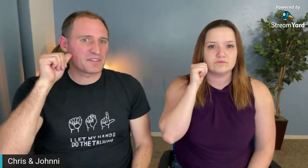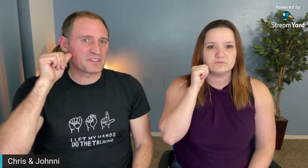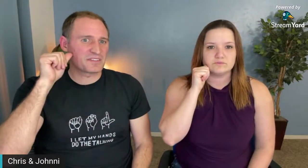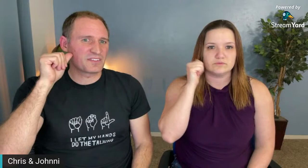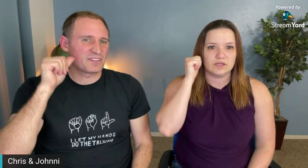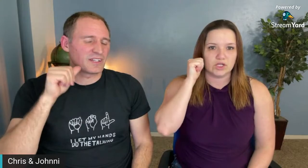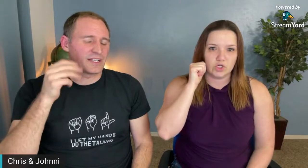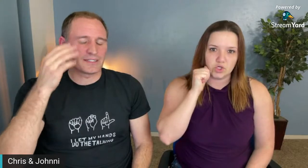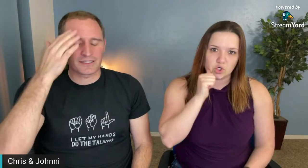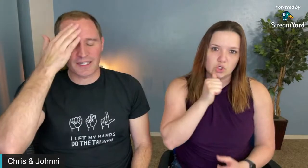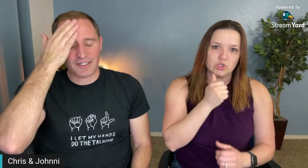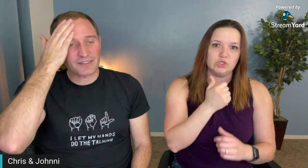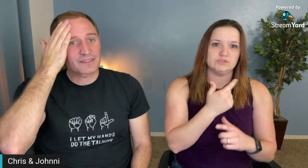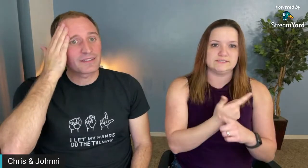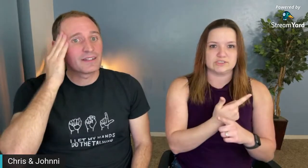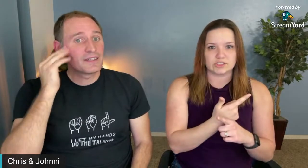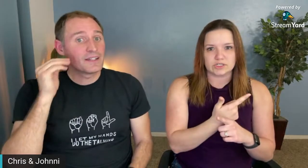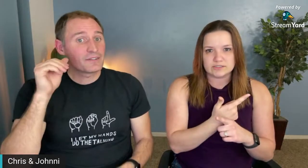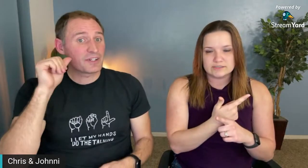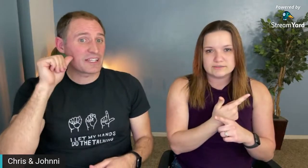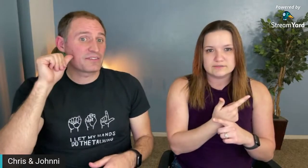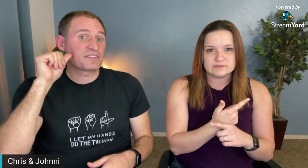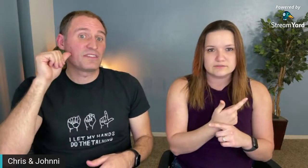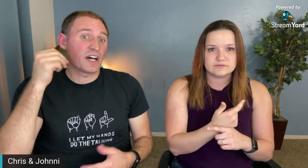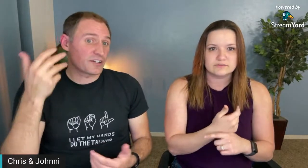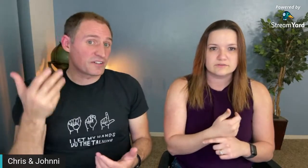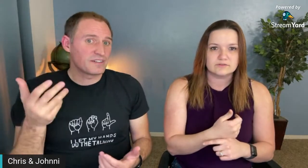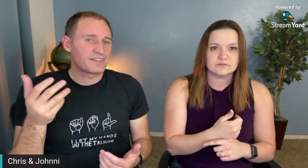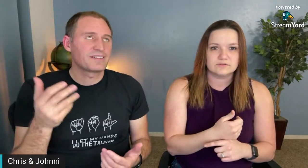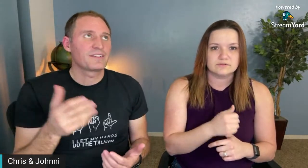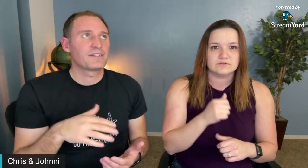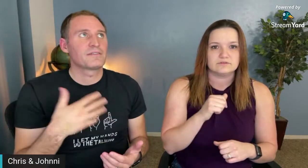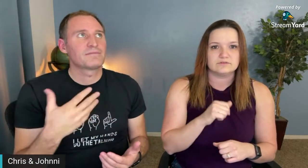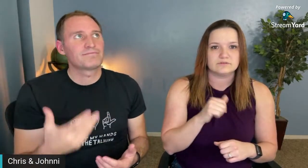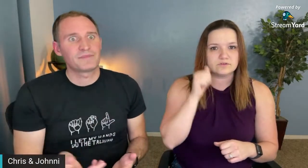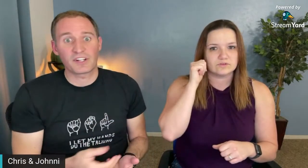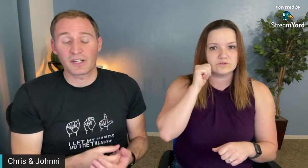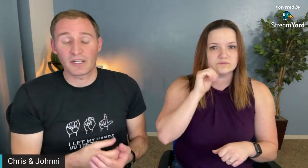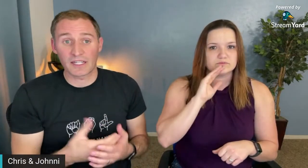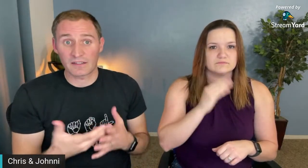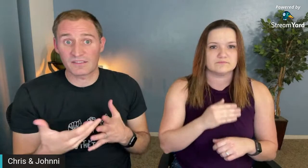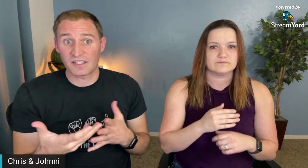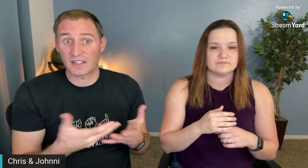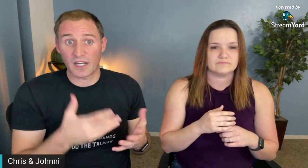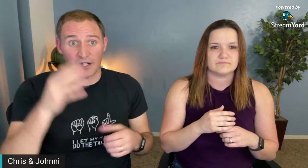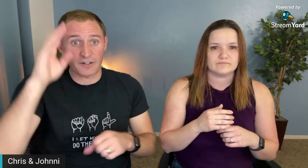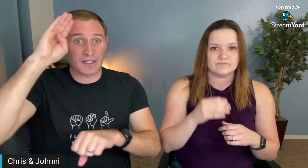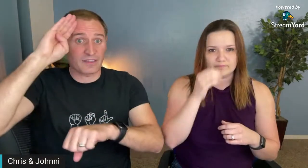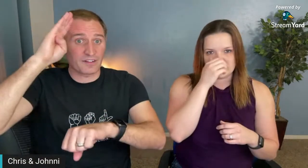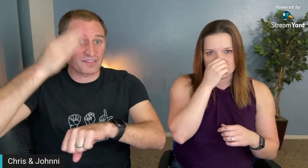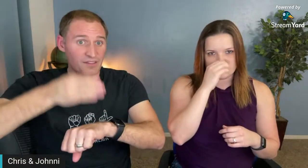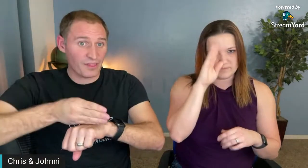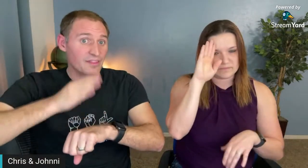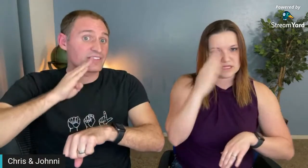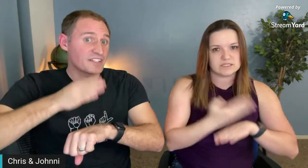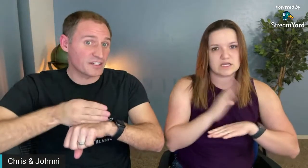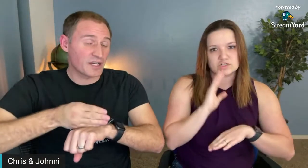it's girl, sister. Well, like daughter. Sorry, like son and daughter. Like there's son and